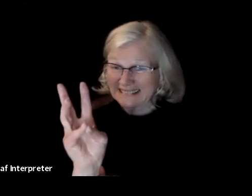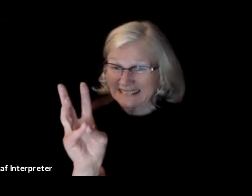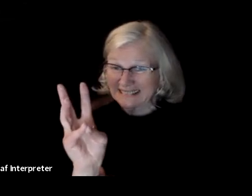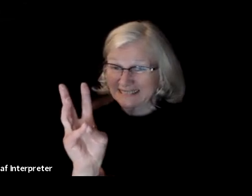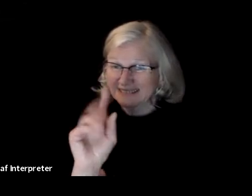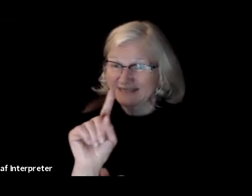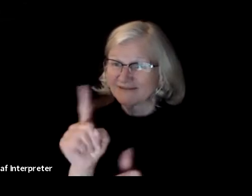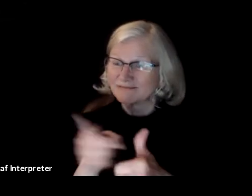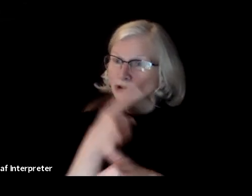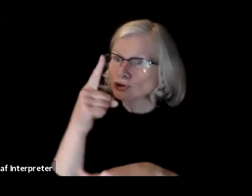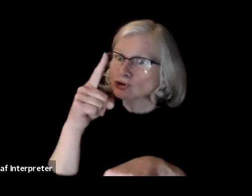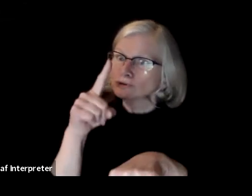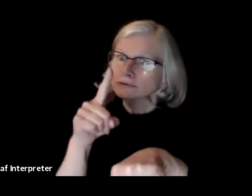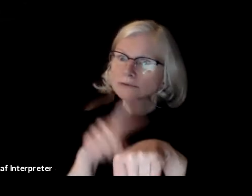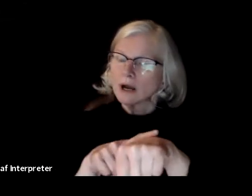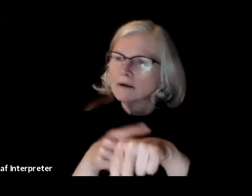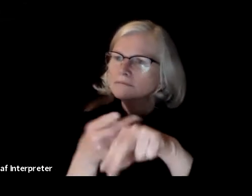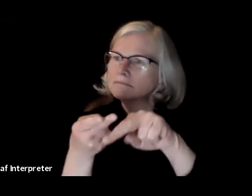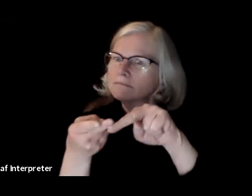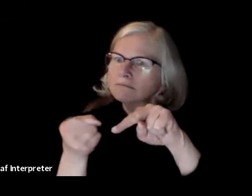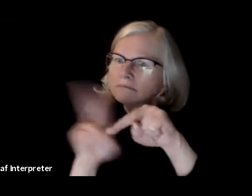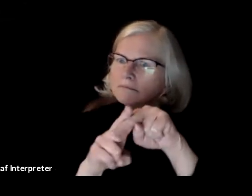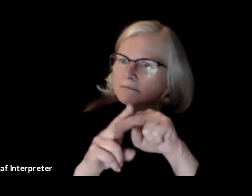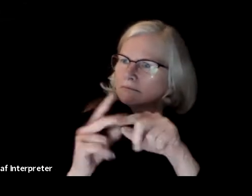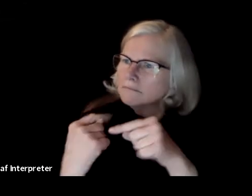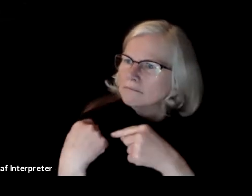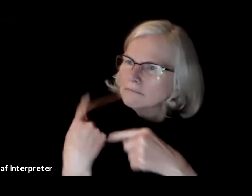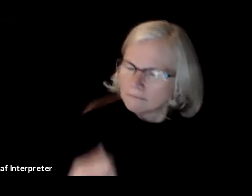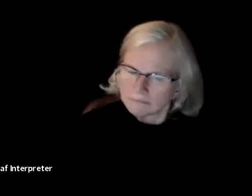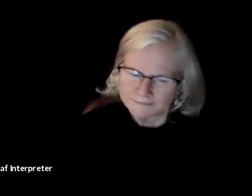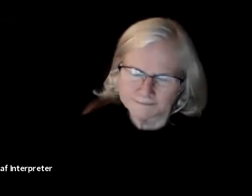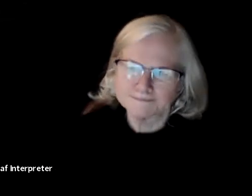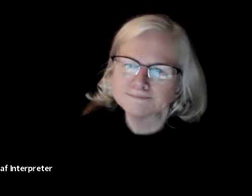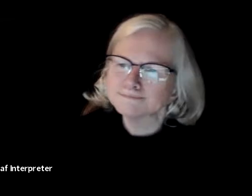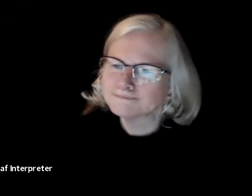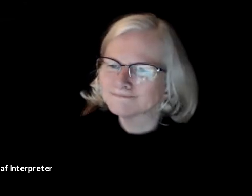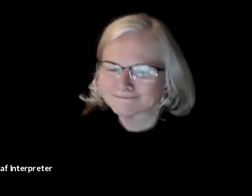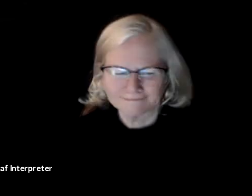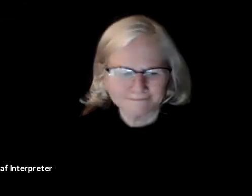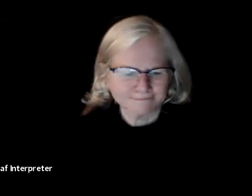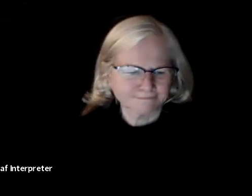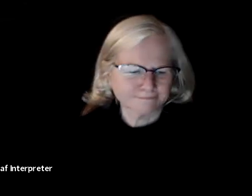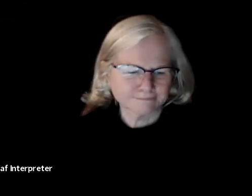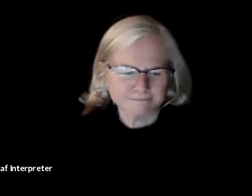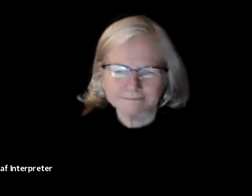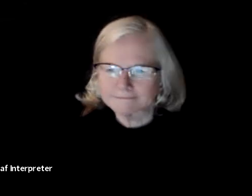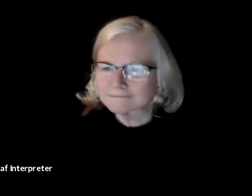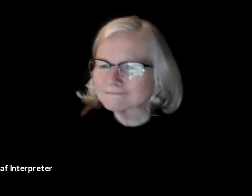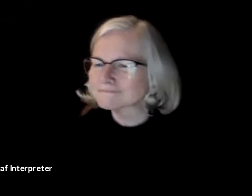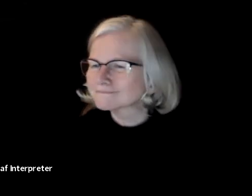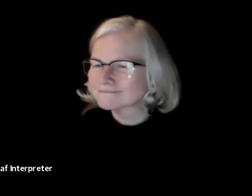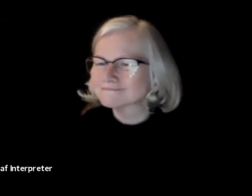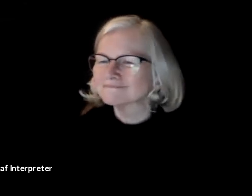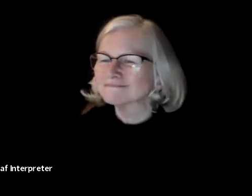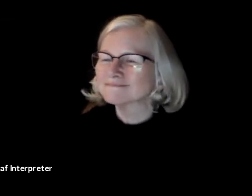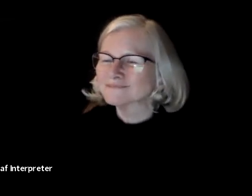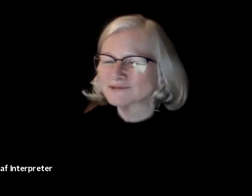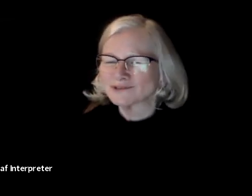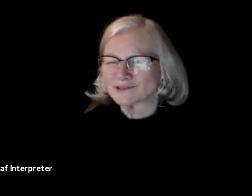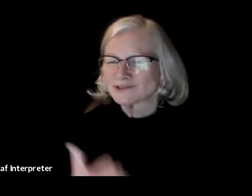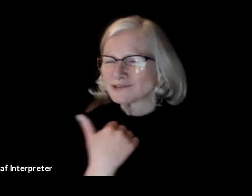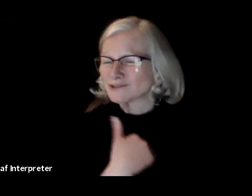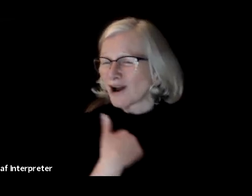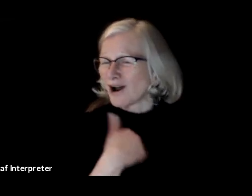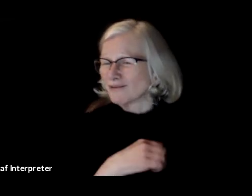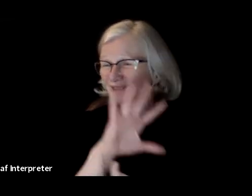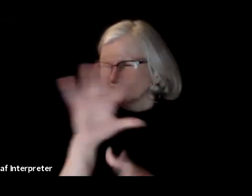see that. So we're now at a collective, cumulative, total of 6,814 of our fellow